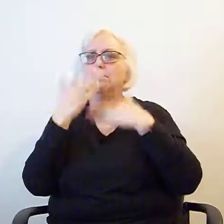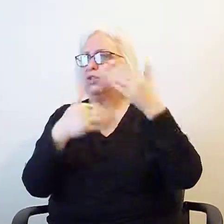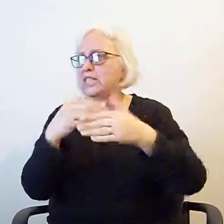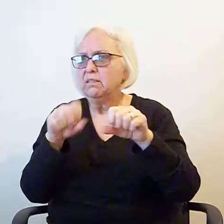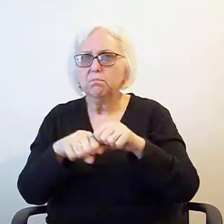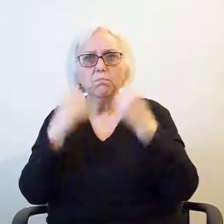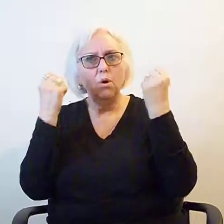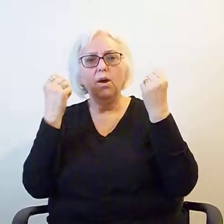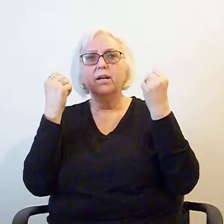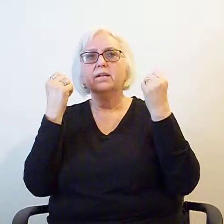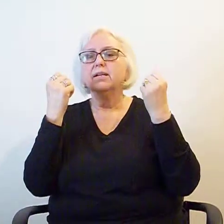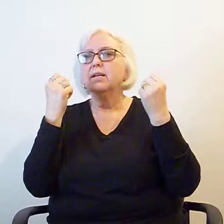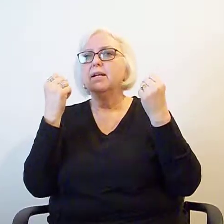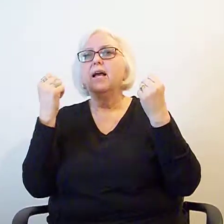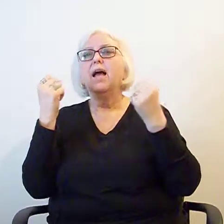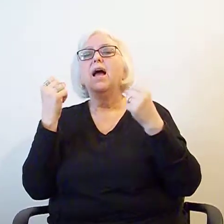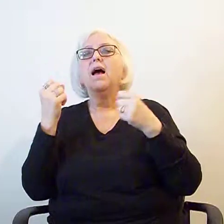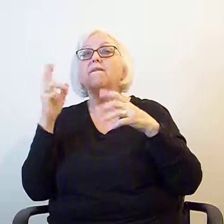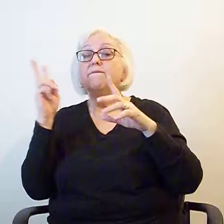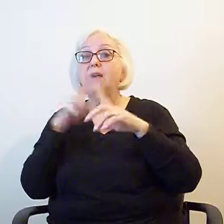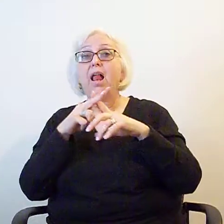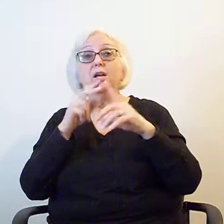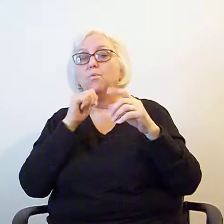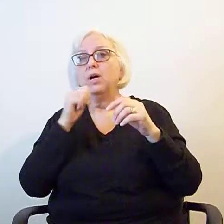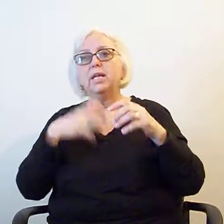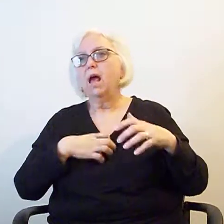Filing a grievance will not result in retaliation